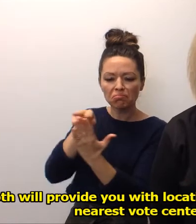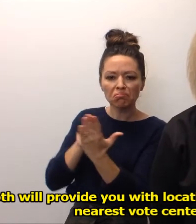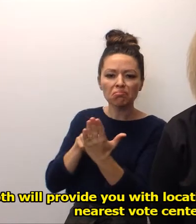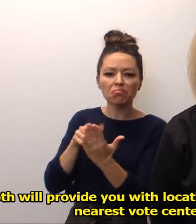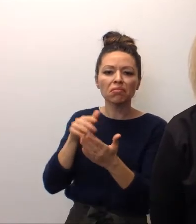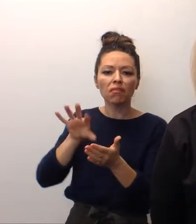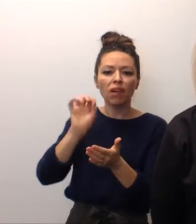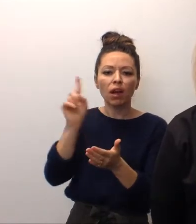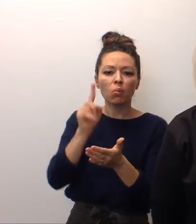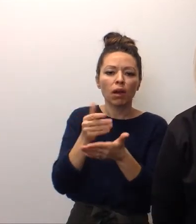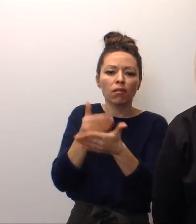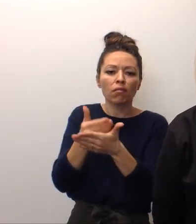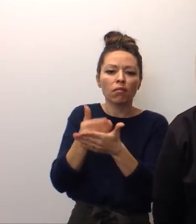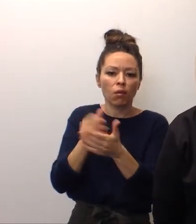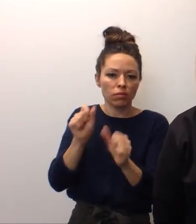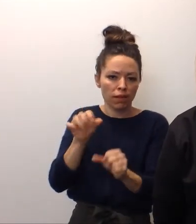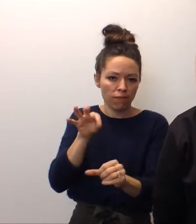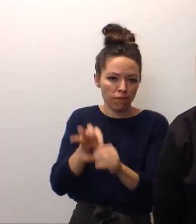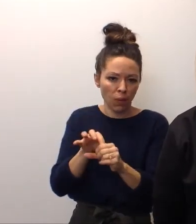to you.